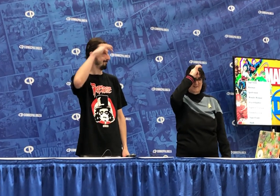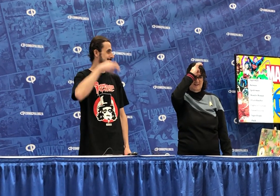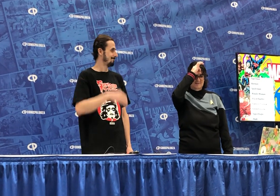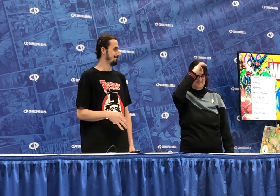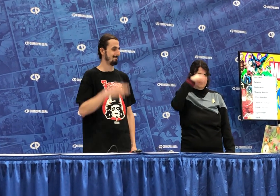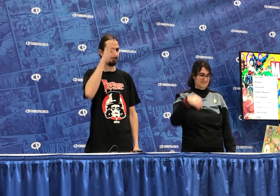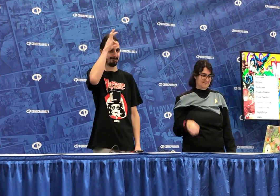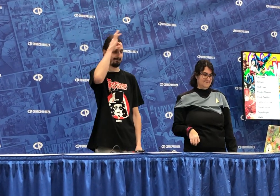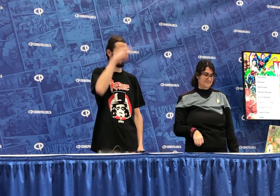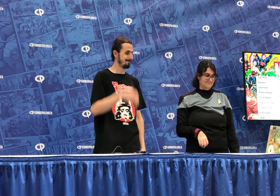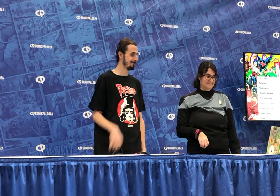forehead here,